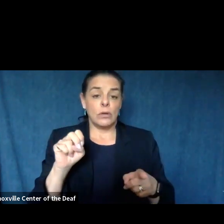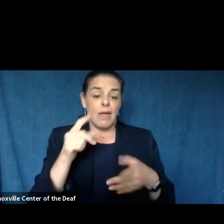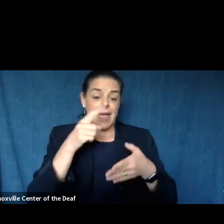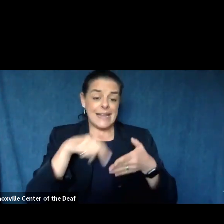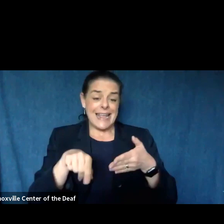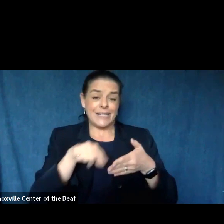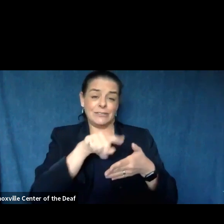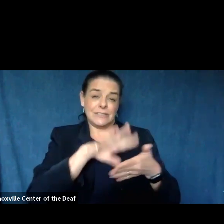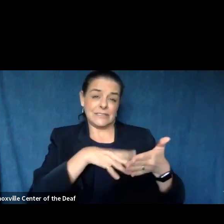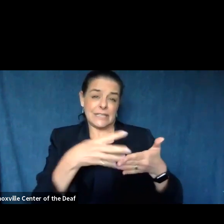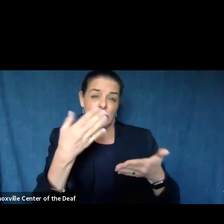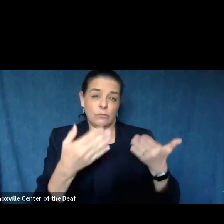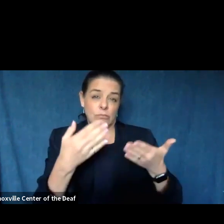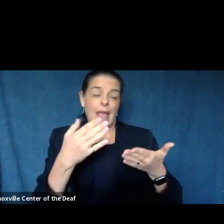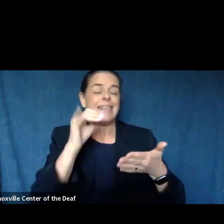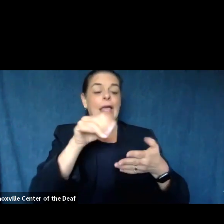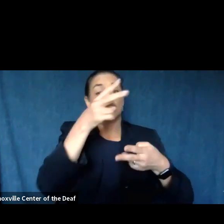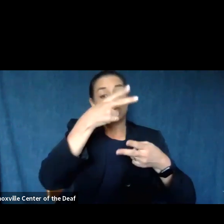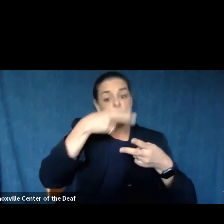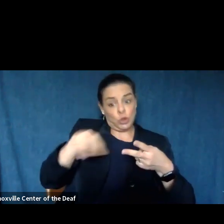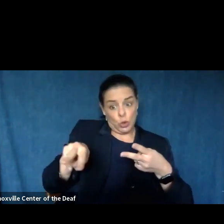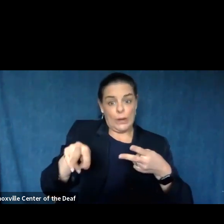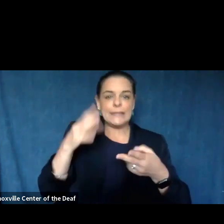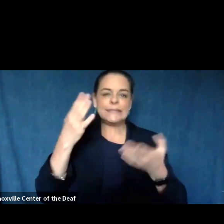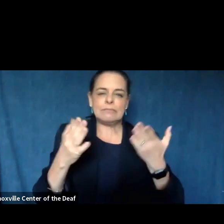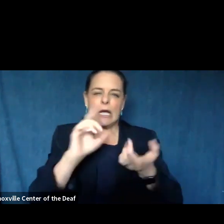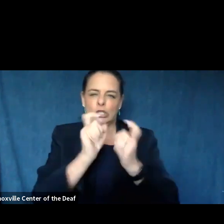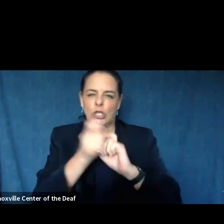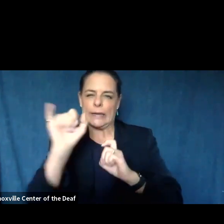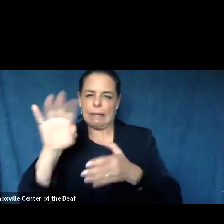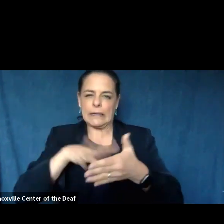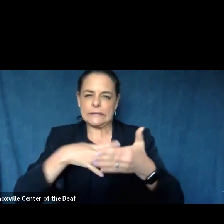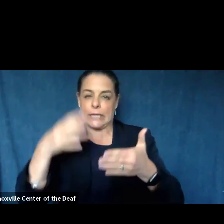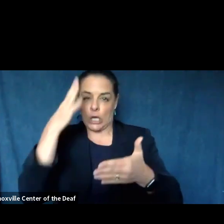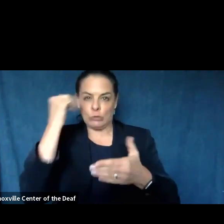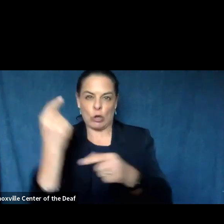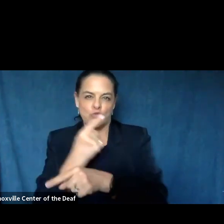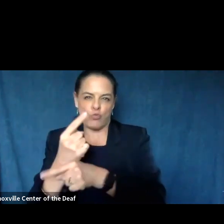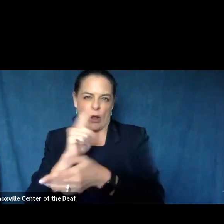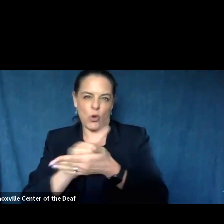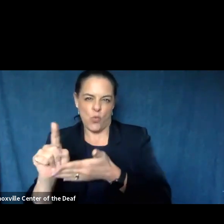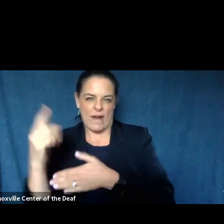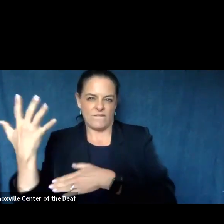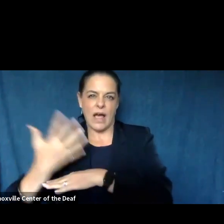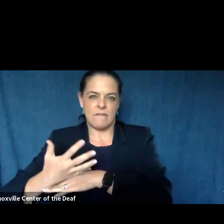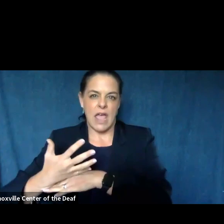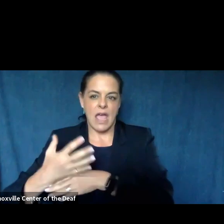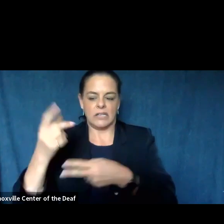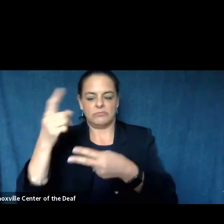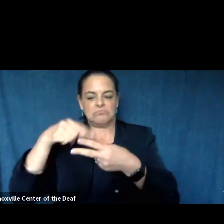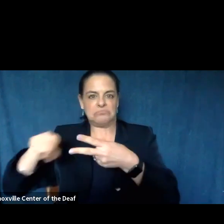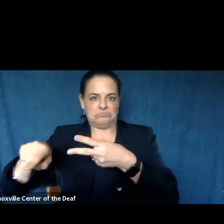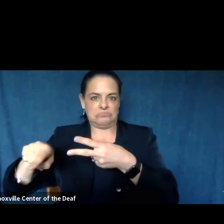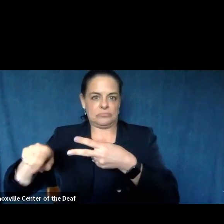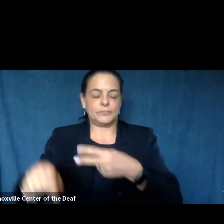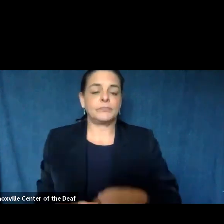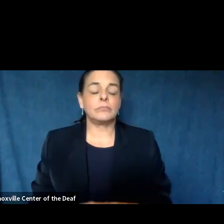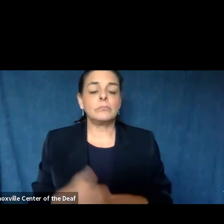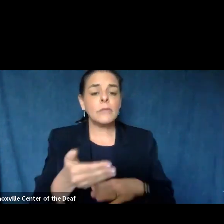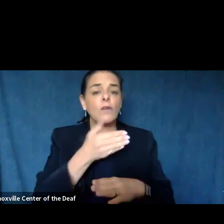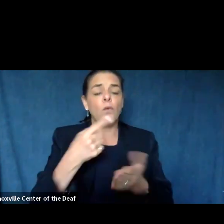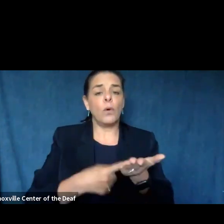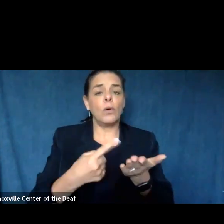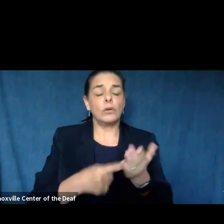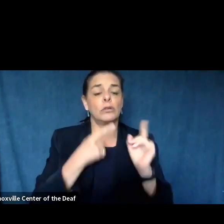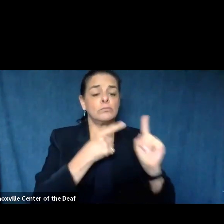because we're back to regular 5-day-a-week stuff. Before we talk about today's benchmarks, I want to remind you that the next